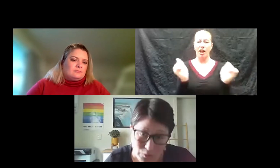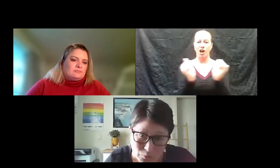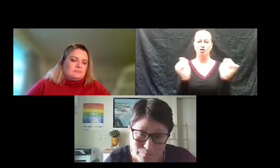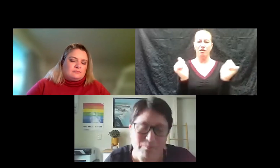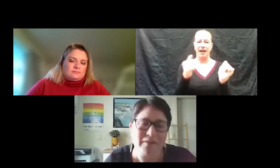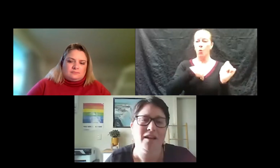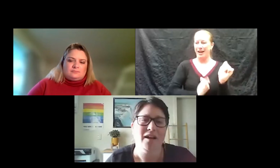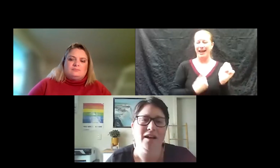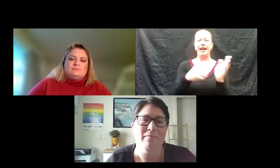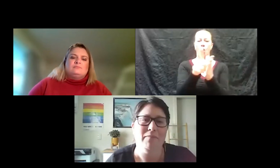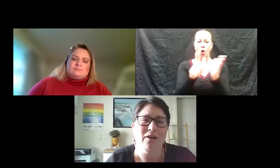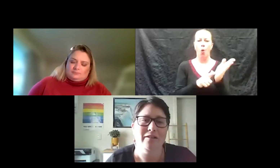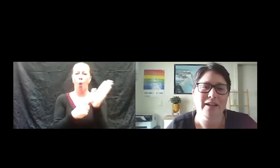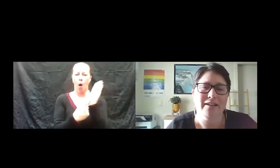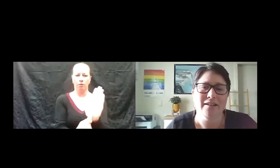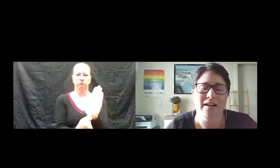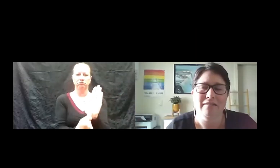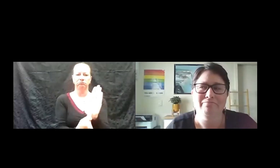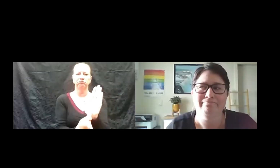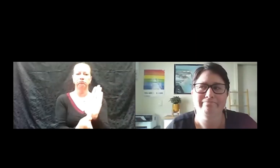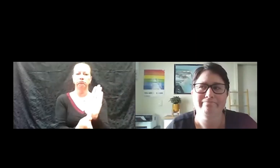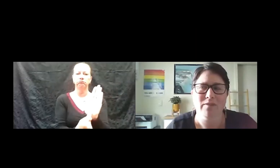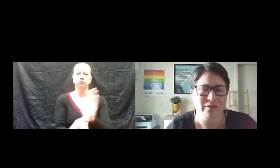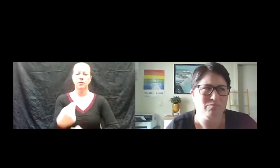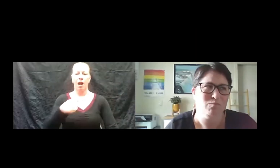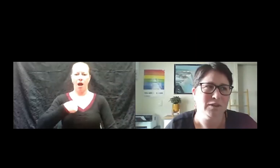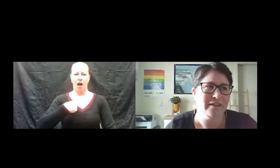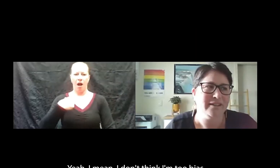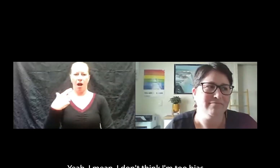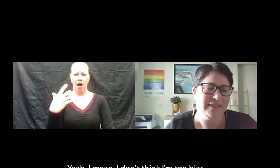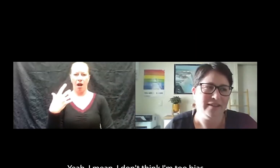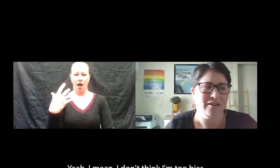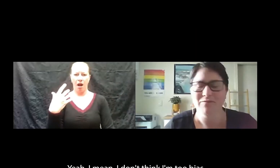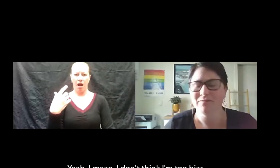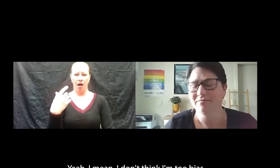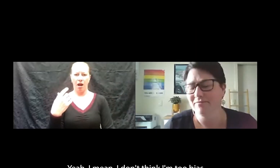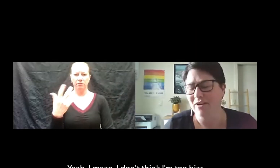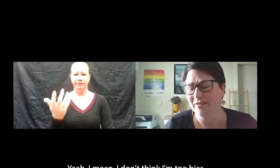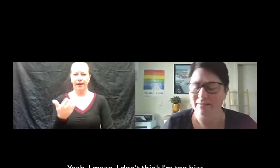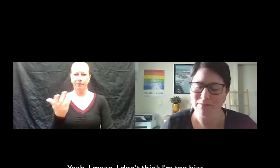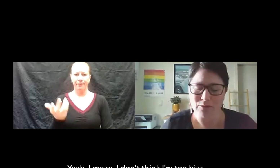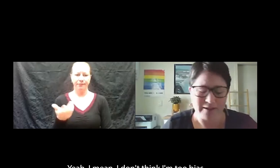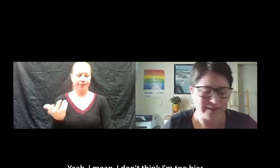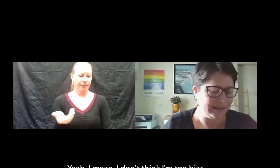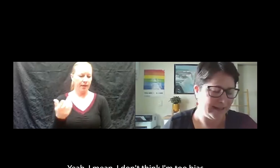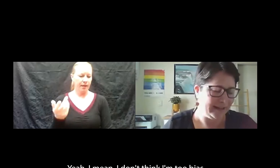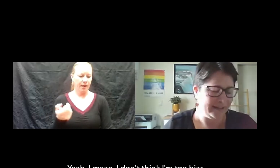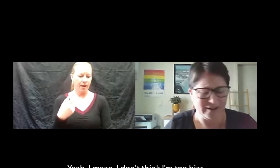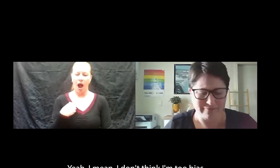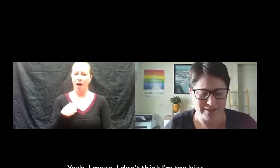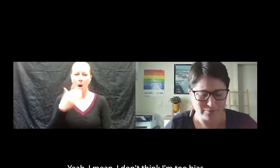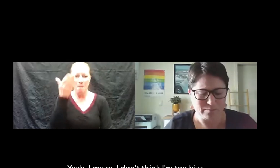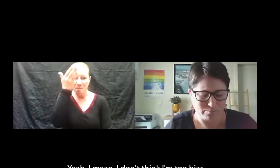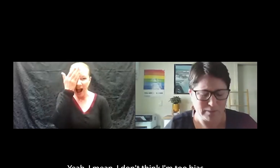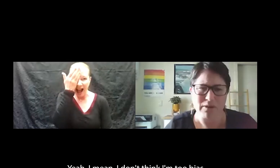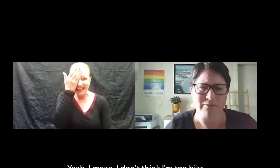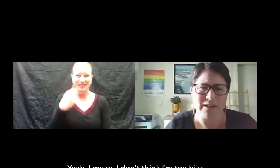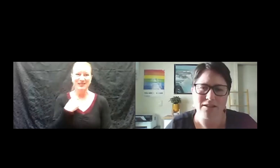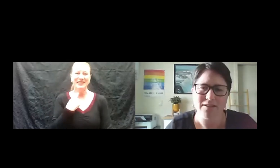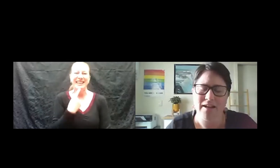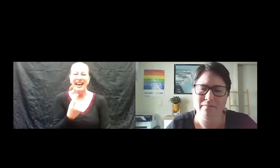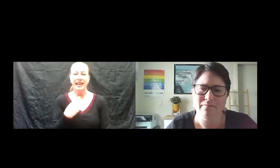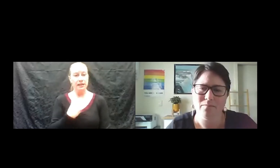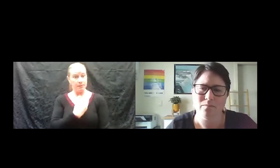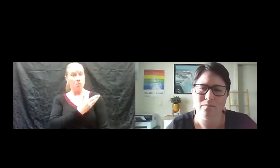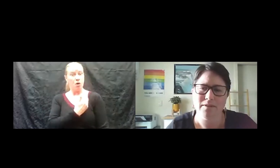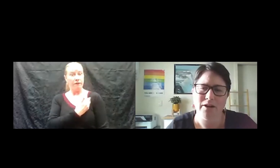do need a law. I've had, I would like, yeah, I don't think I'm too biased to say that it's been a